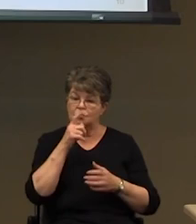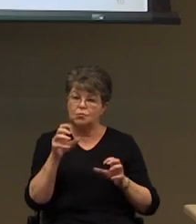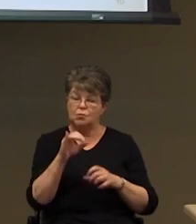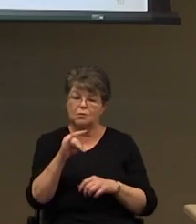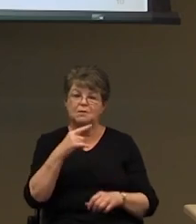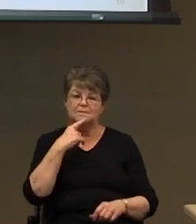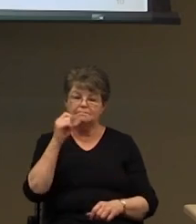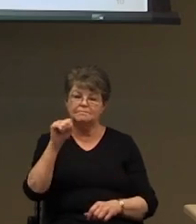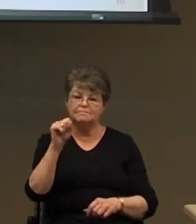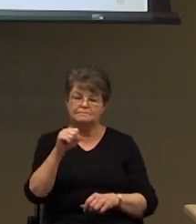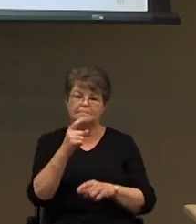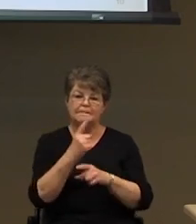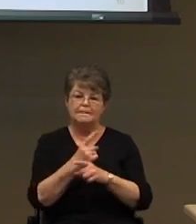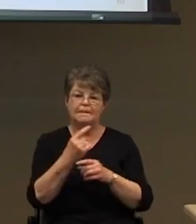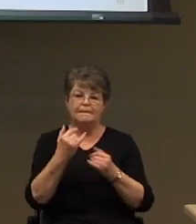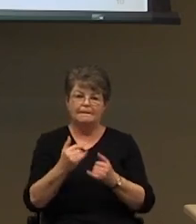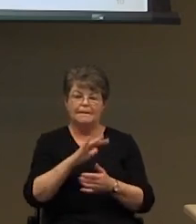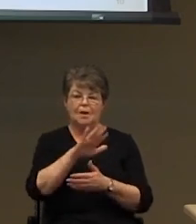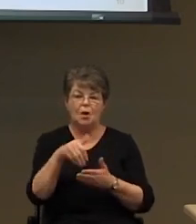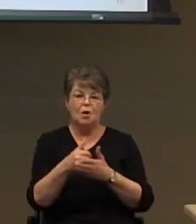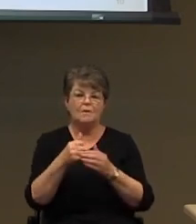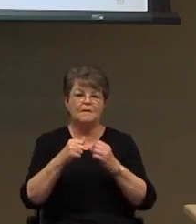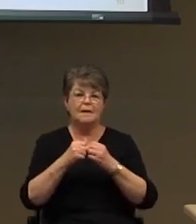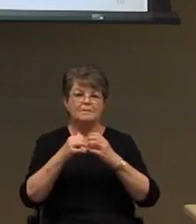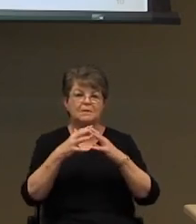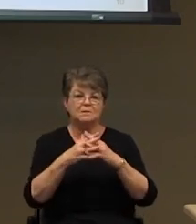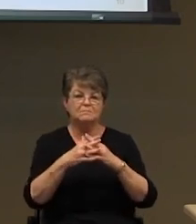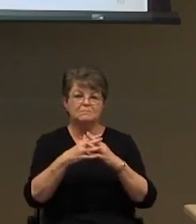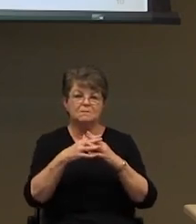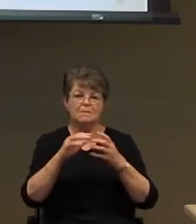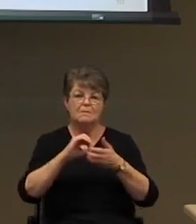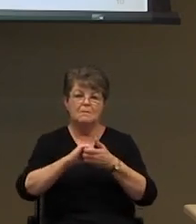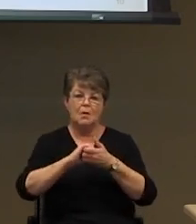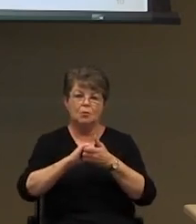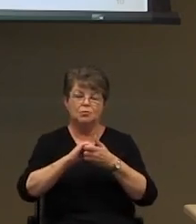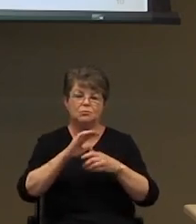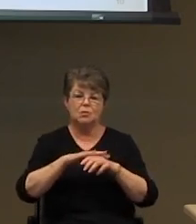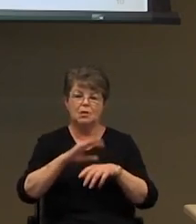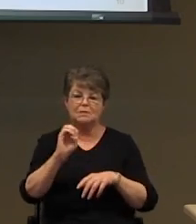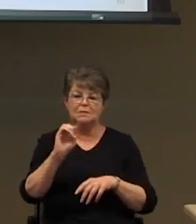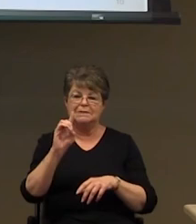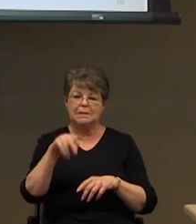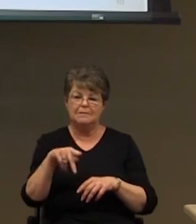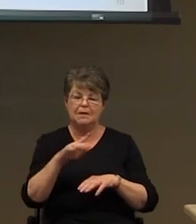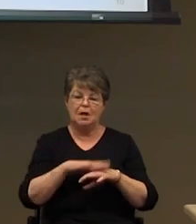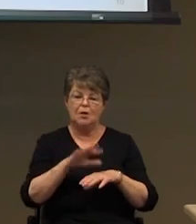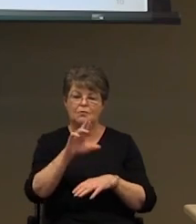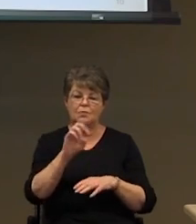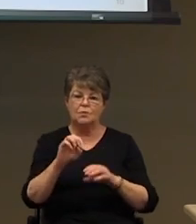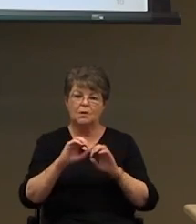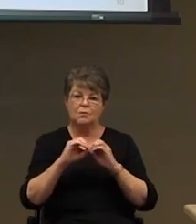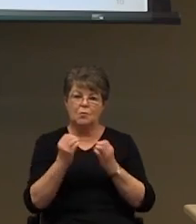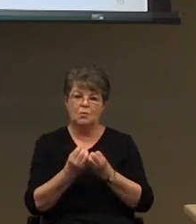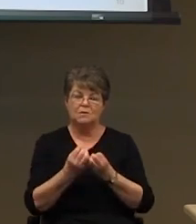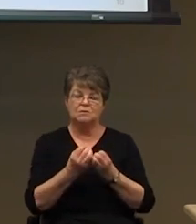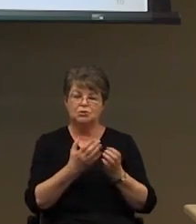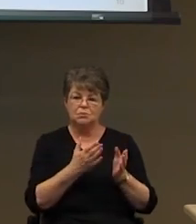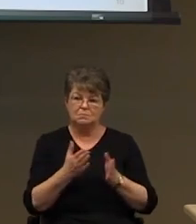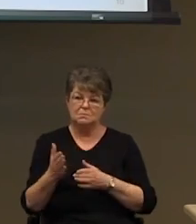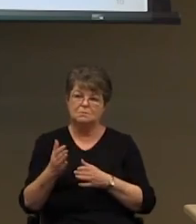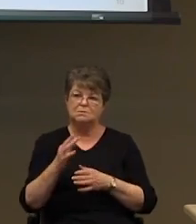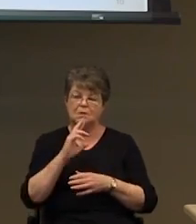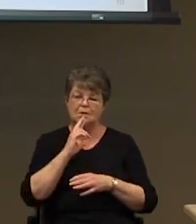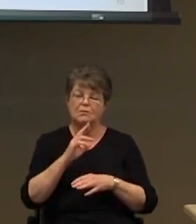Current EDP have to be the ones to do it? Yep. Right now, all the implementation partners that are on the EDP in the reorganization are already implementation partners on the